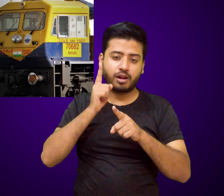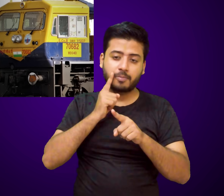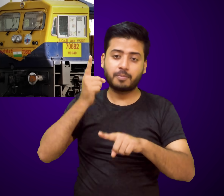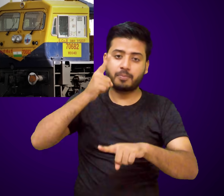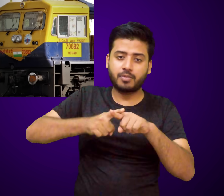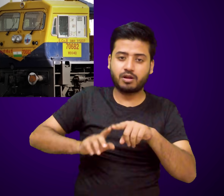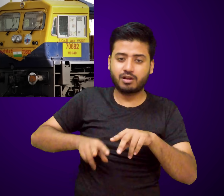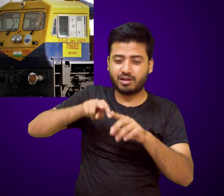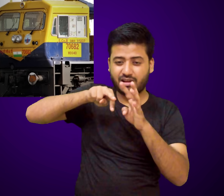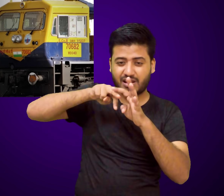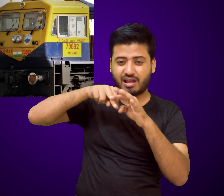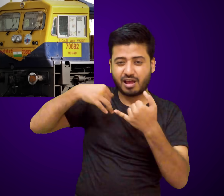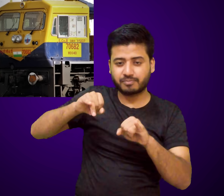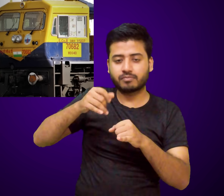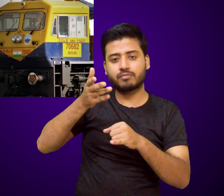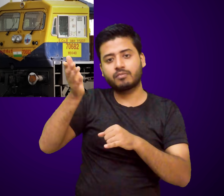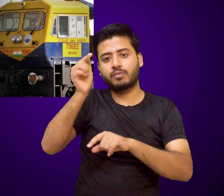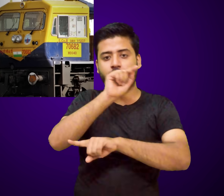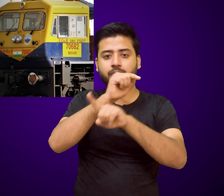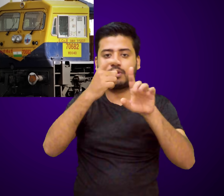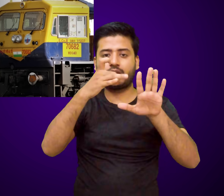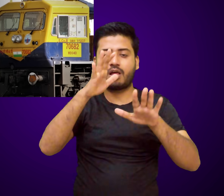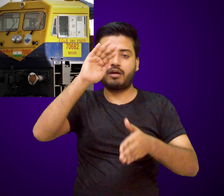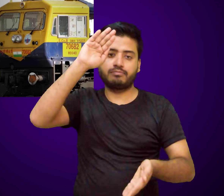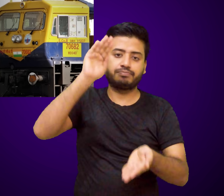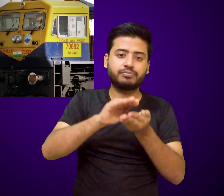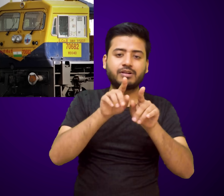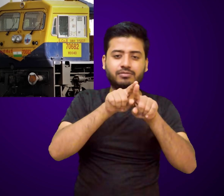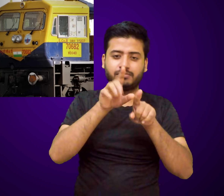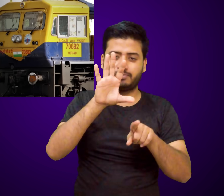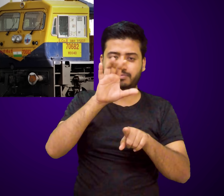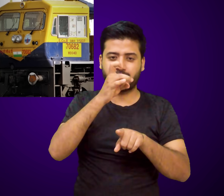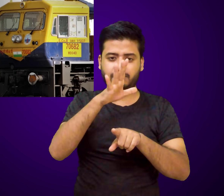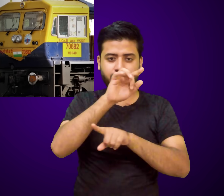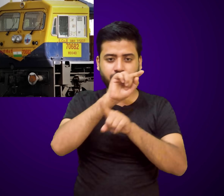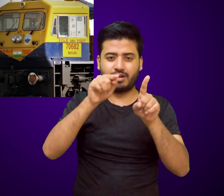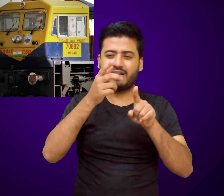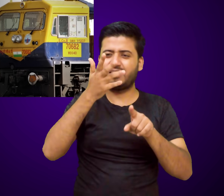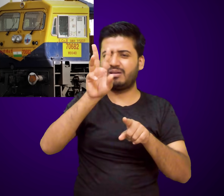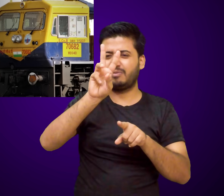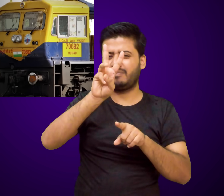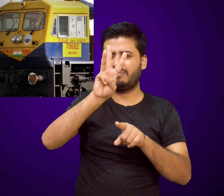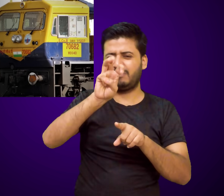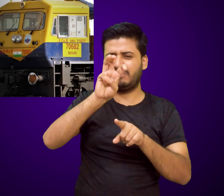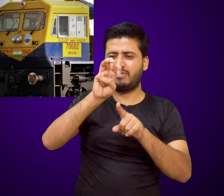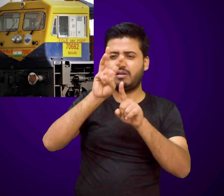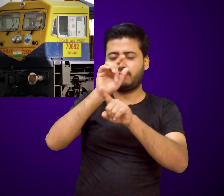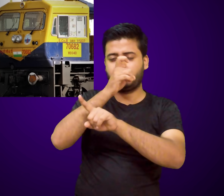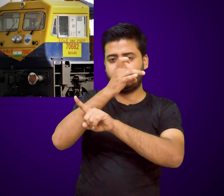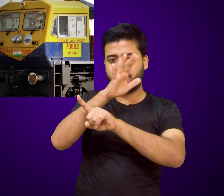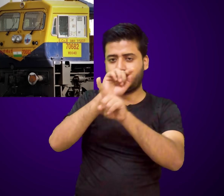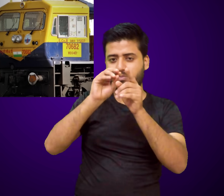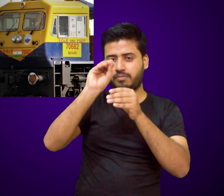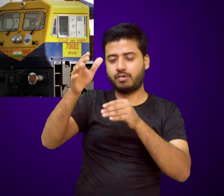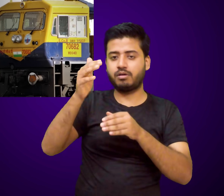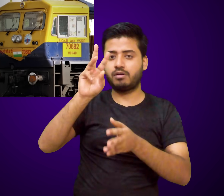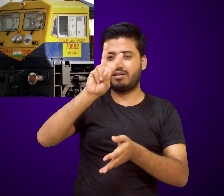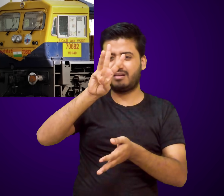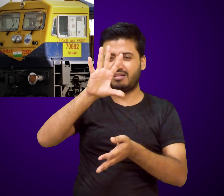or unclear. Submit a new application. You are allowed to reapply after making the necessary corrections. Common